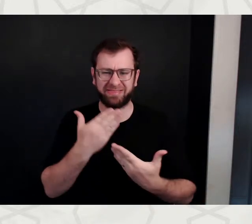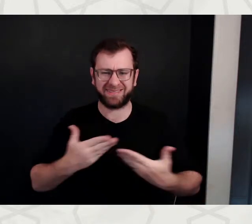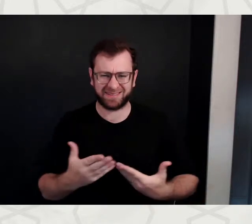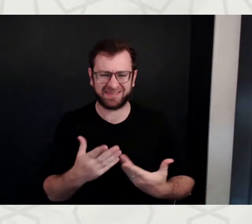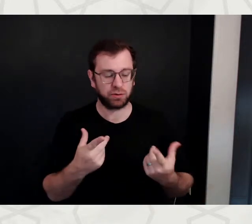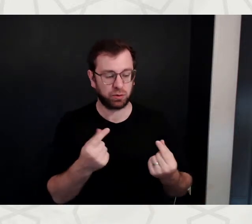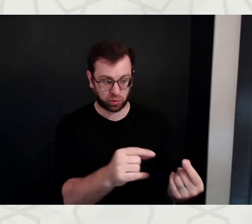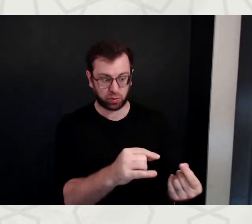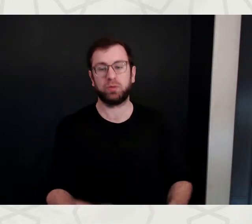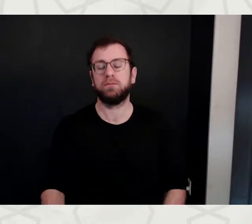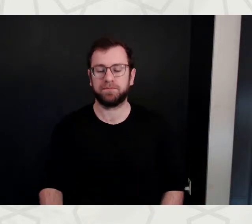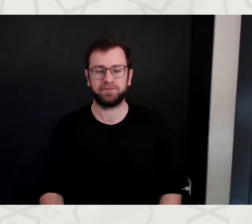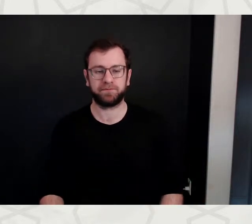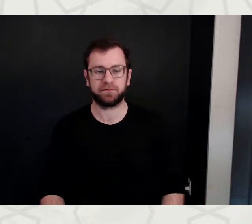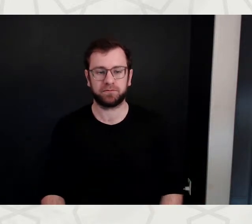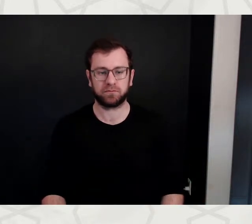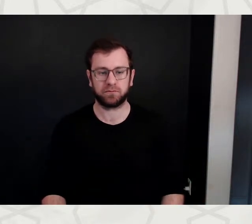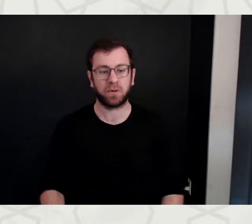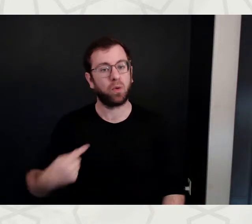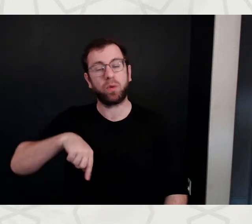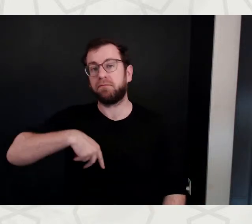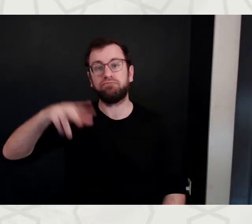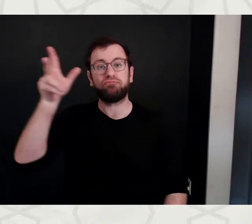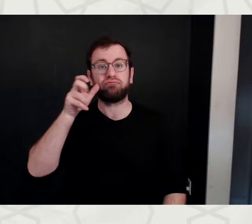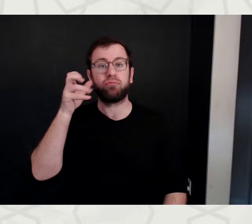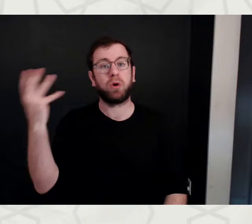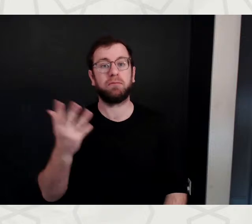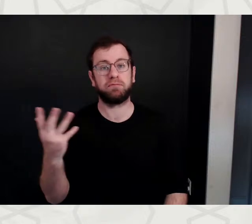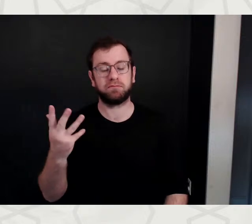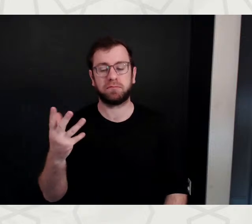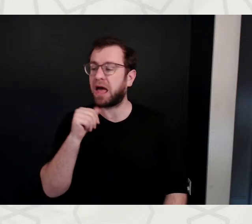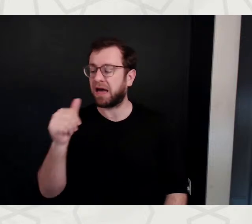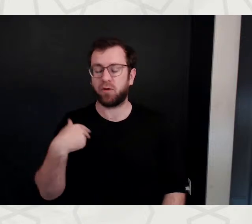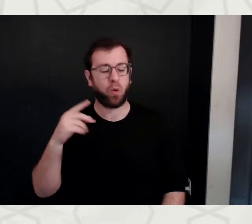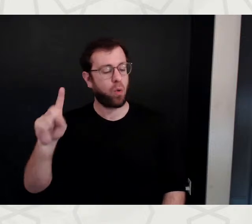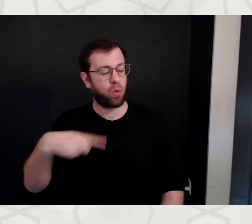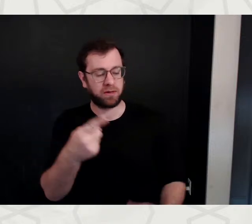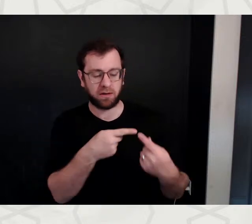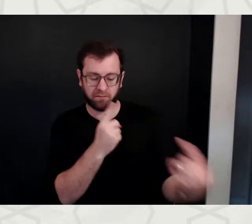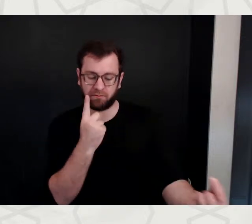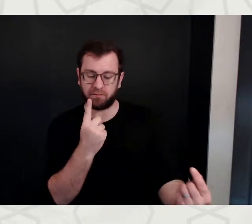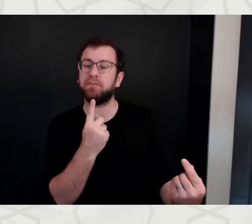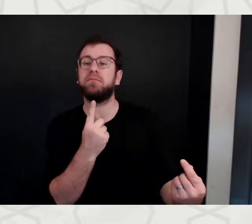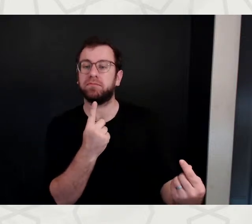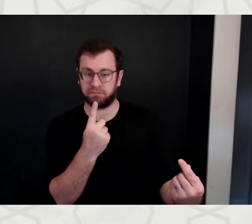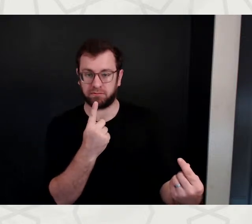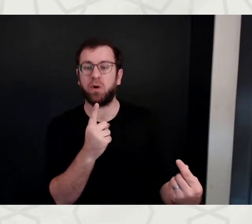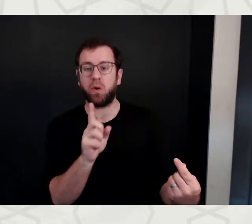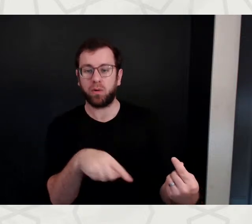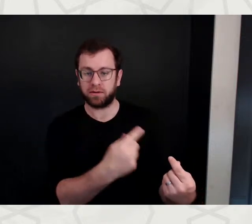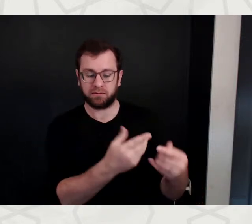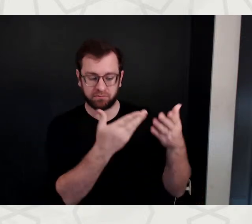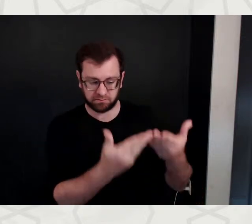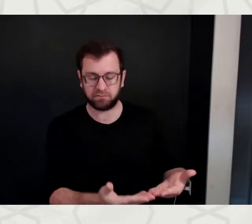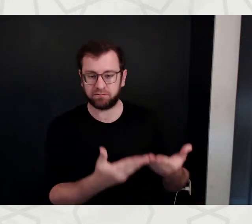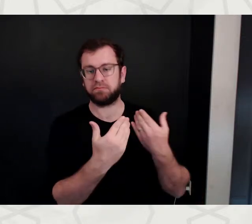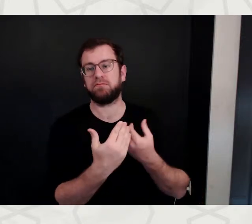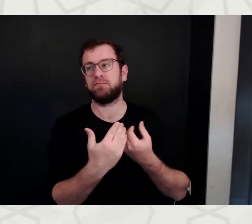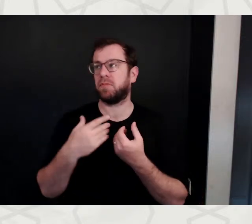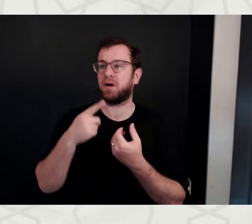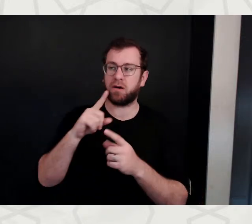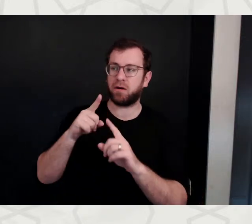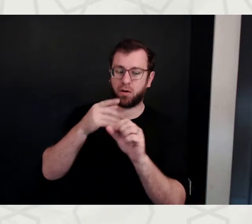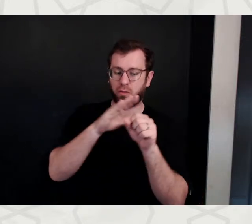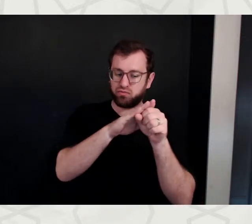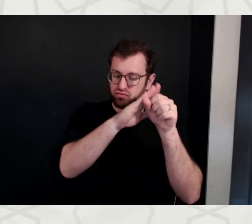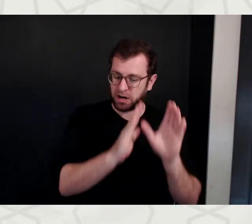ala dhalimin, that there is no animosity except against the dhalim, against the